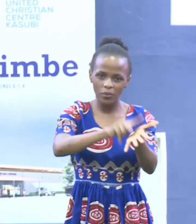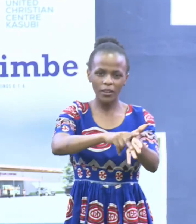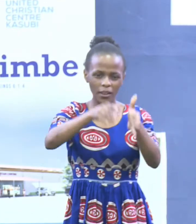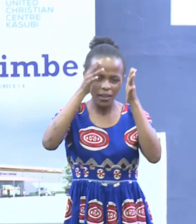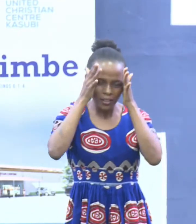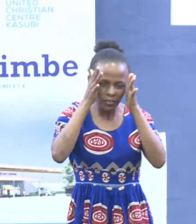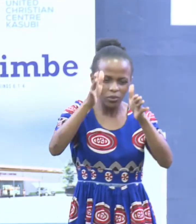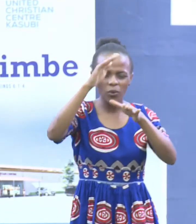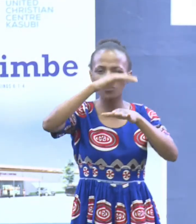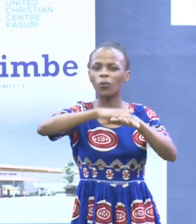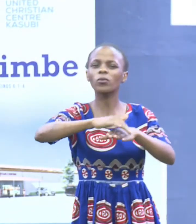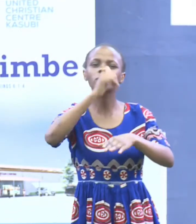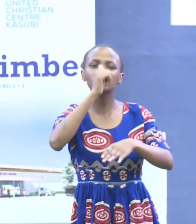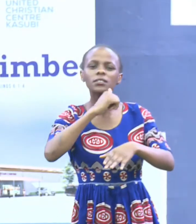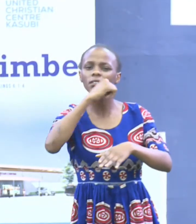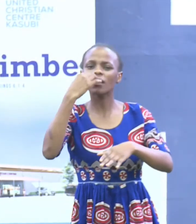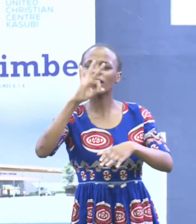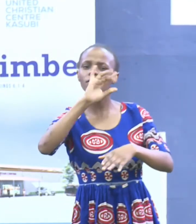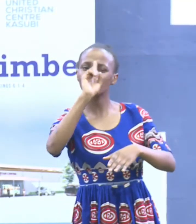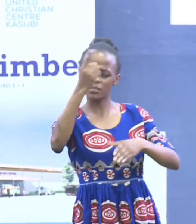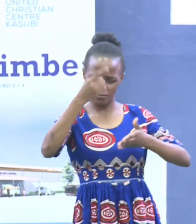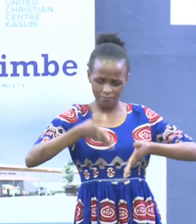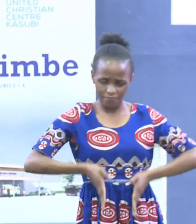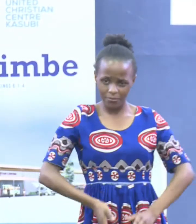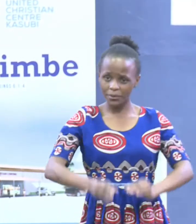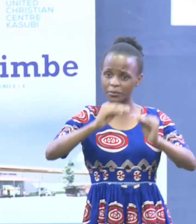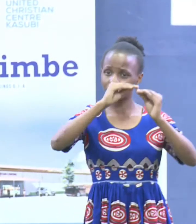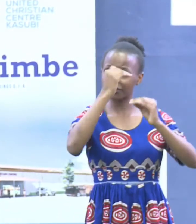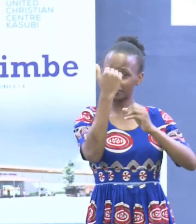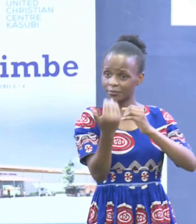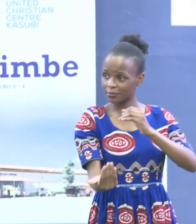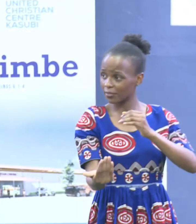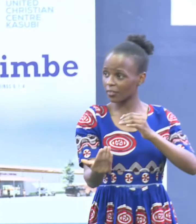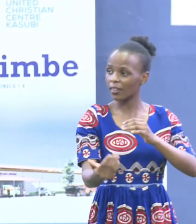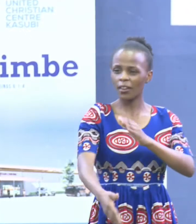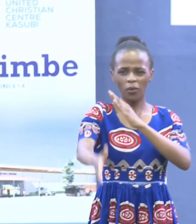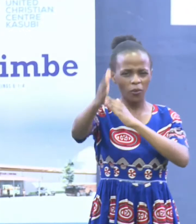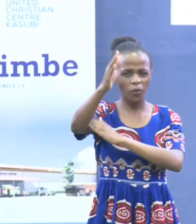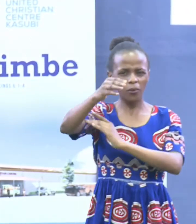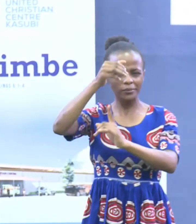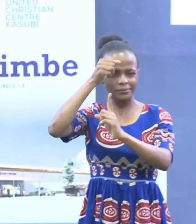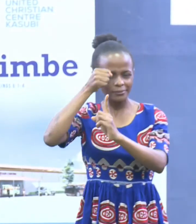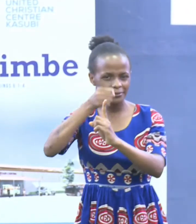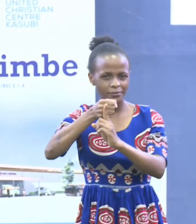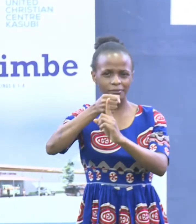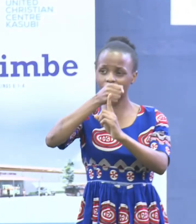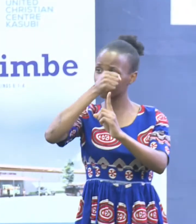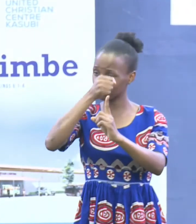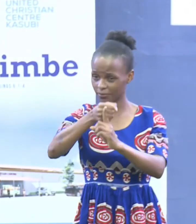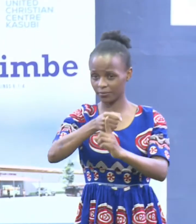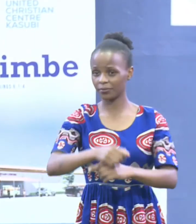God continually focused on this mystery of the firstborn. He used to cling on it so